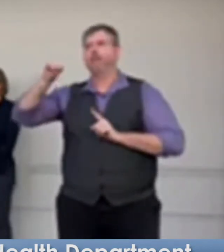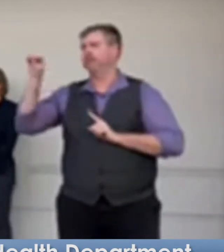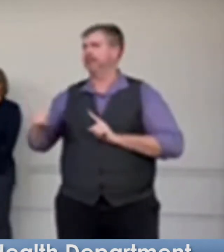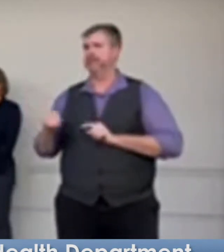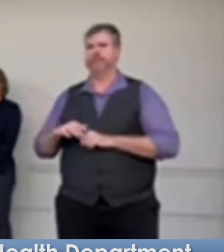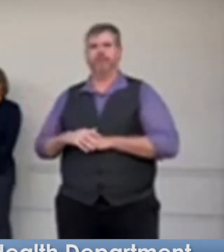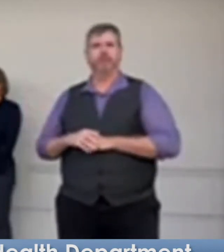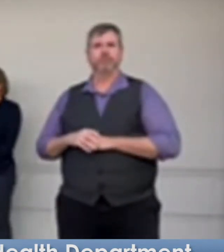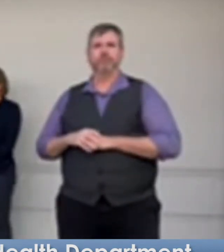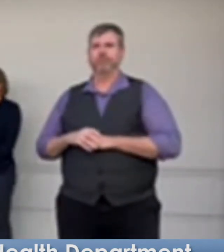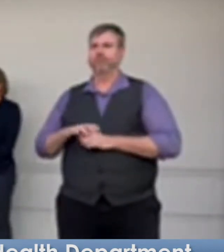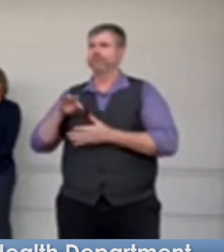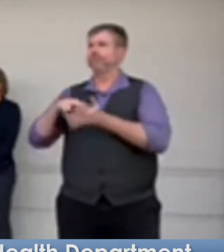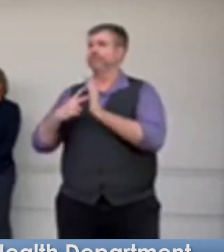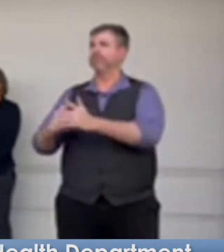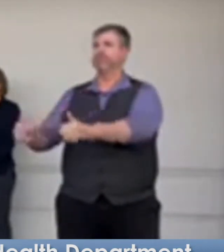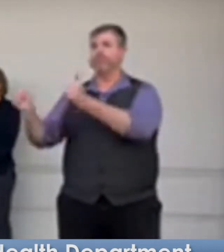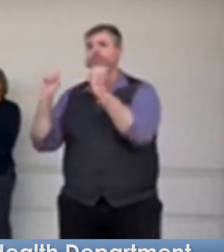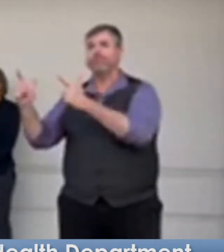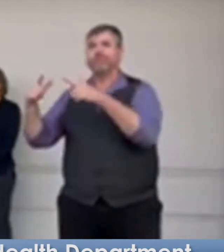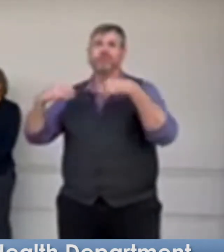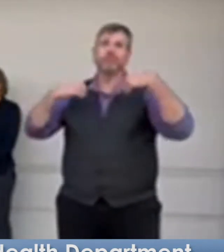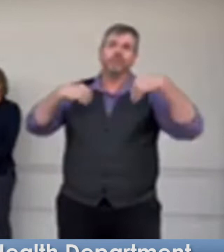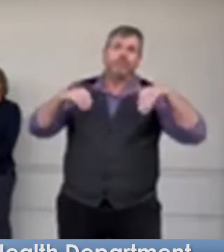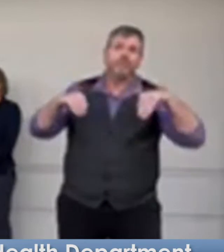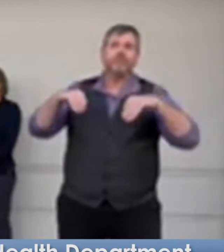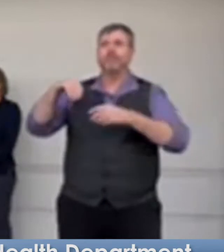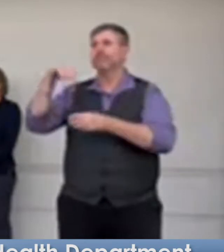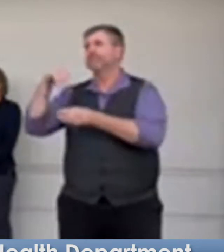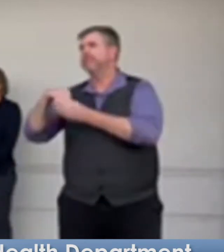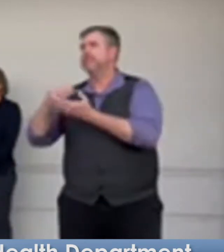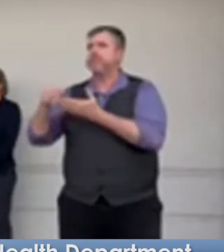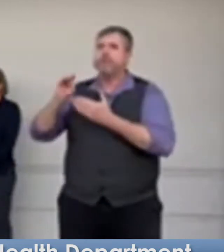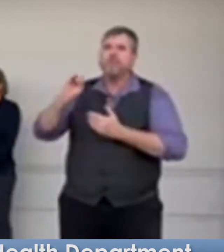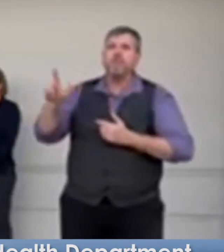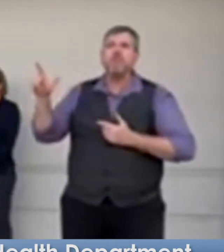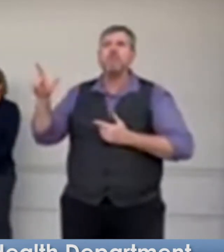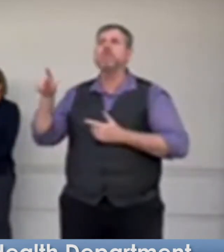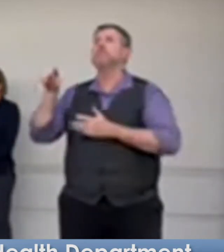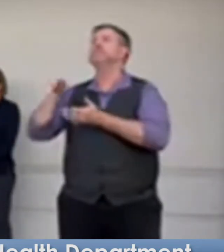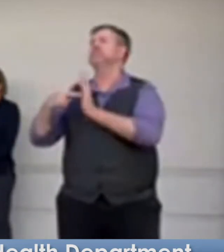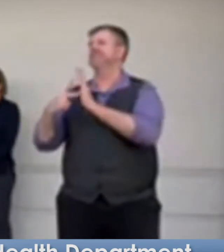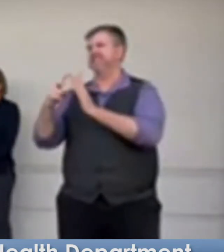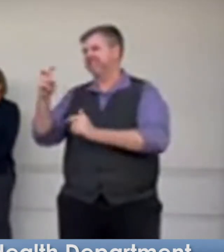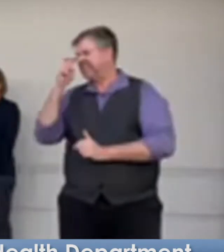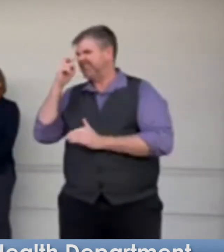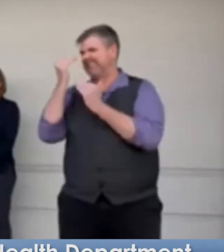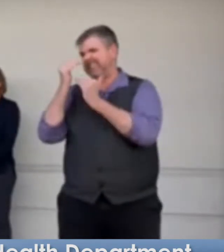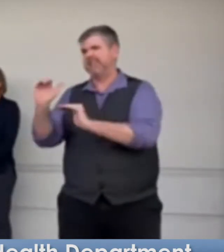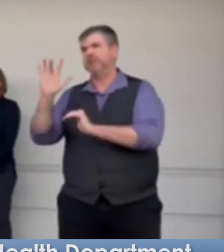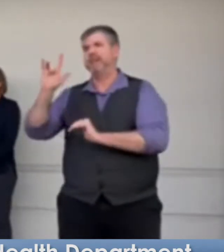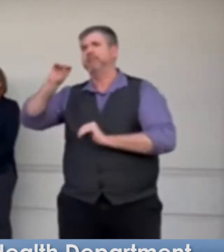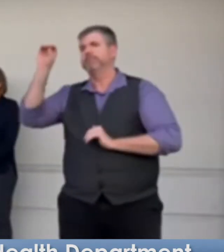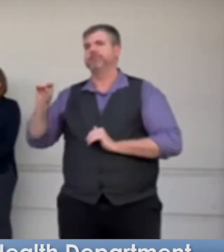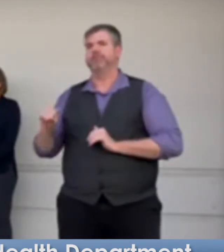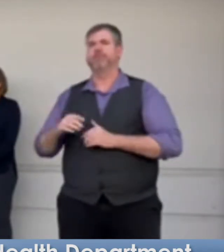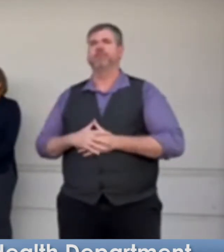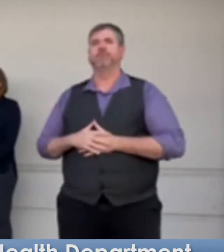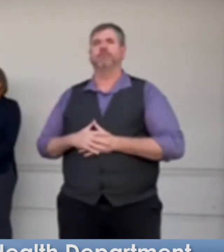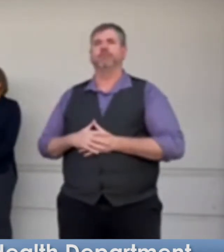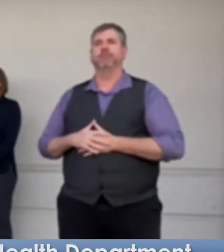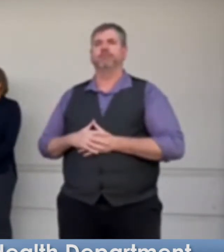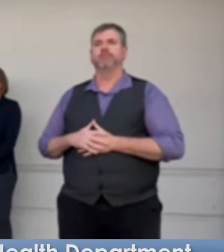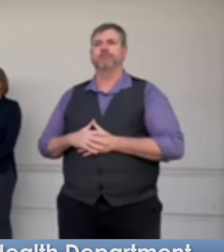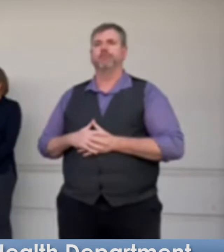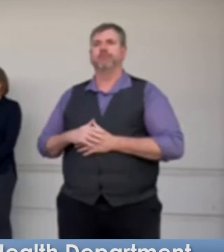25%. The other significant change going into the purple tier versus what we were forecasting, which was red, is that gyms